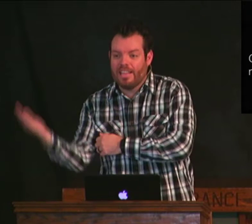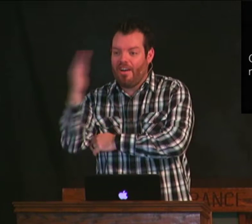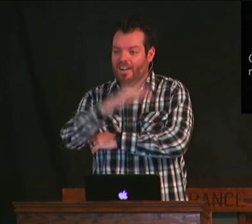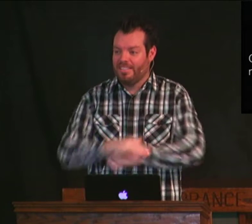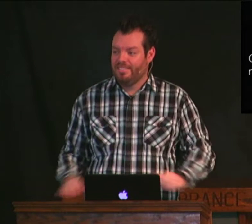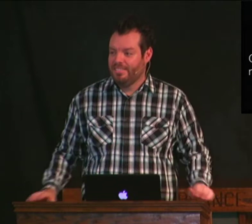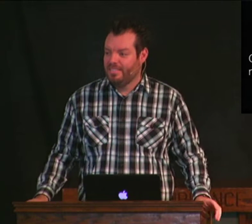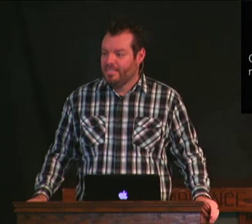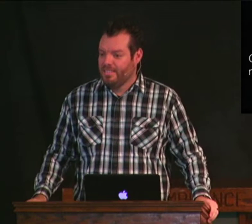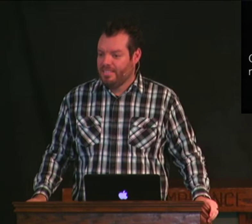long.